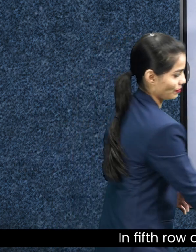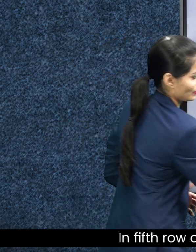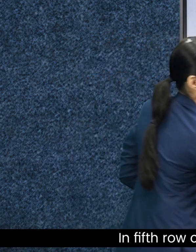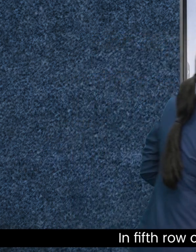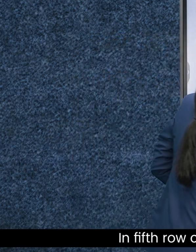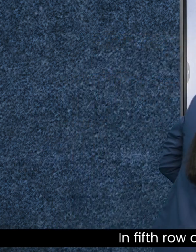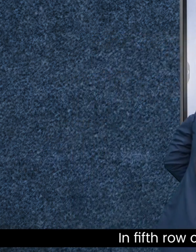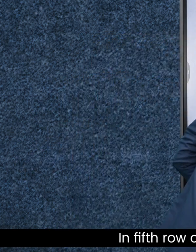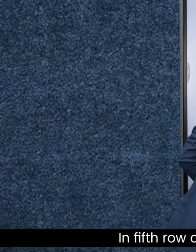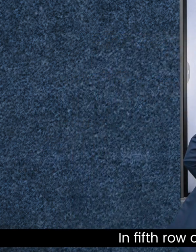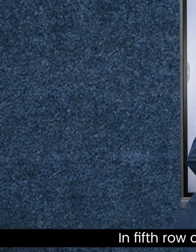139.